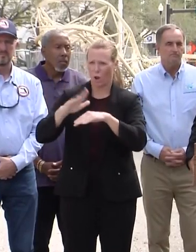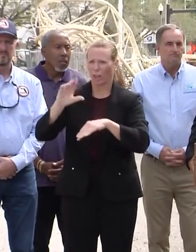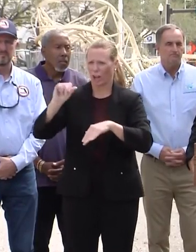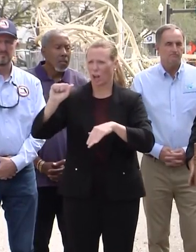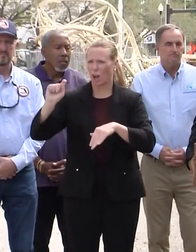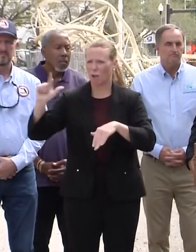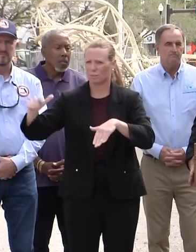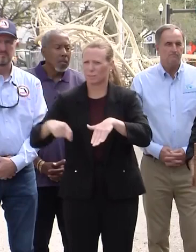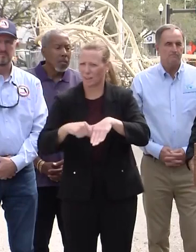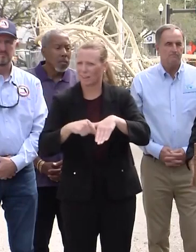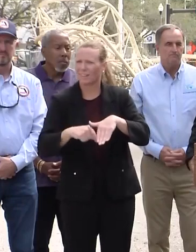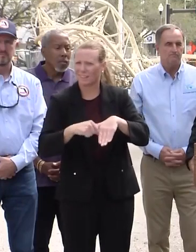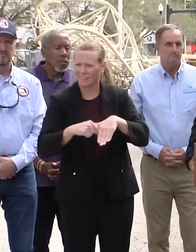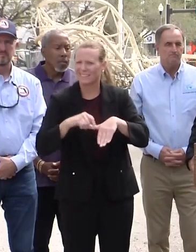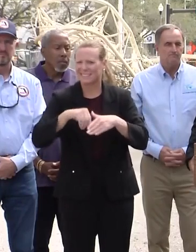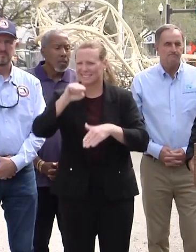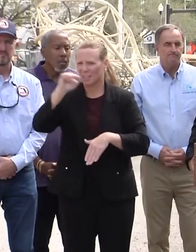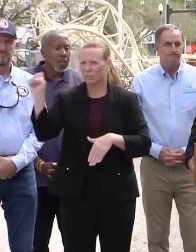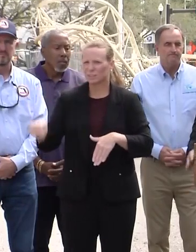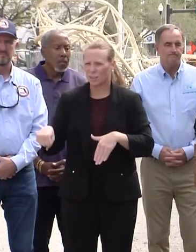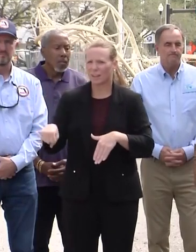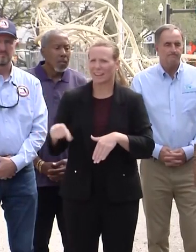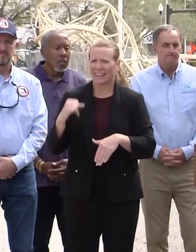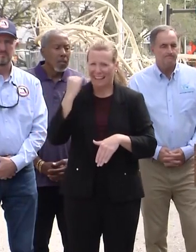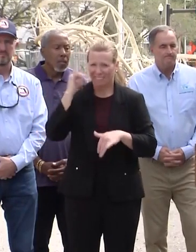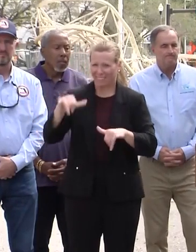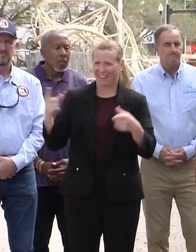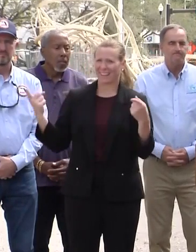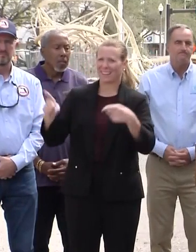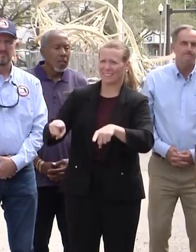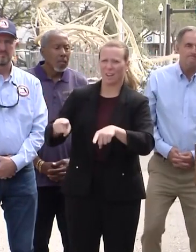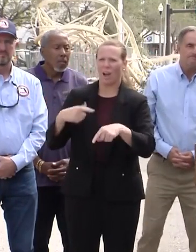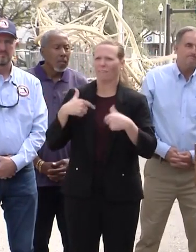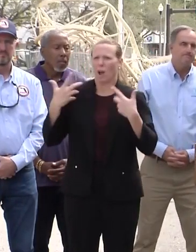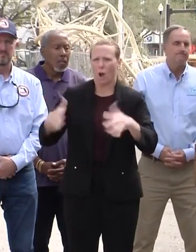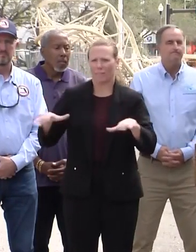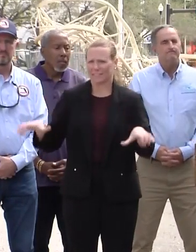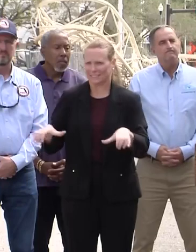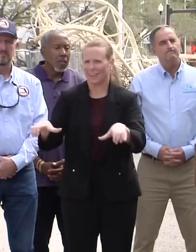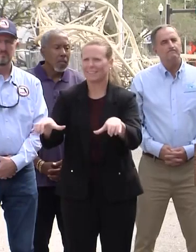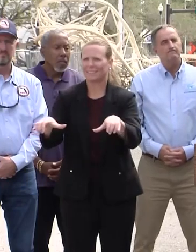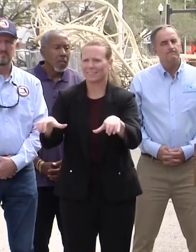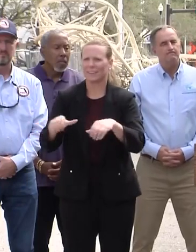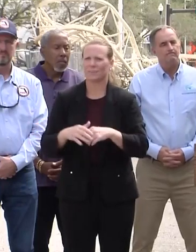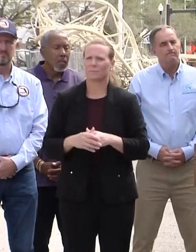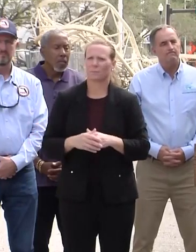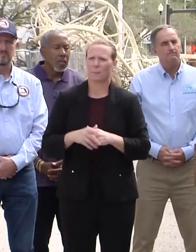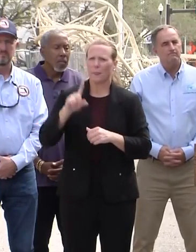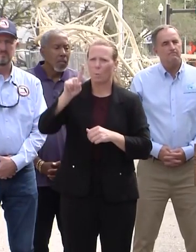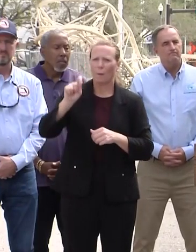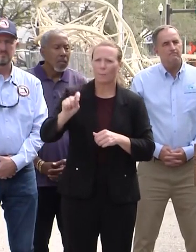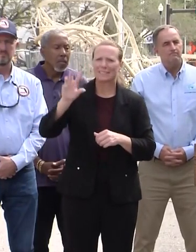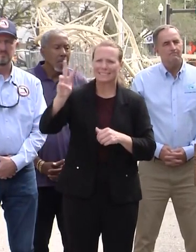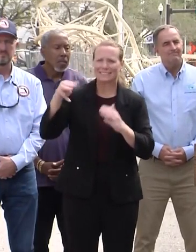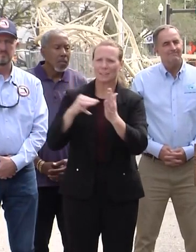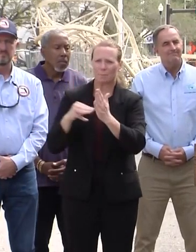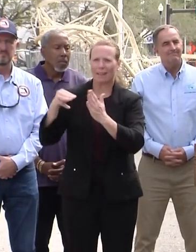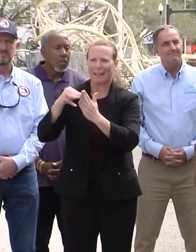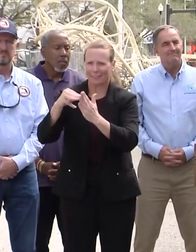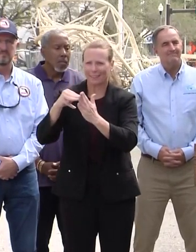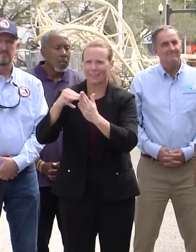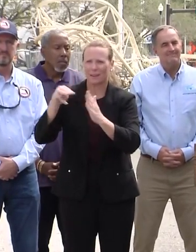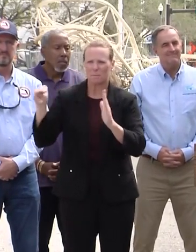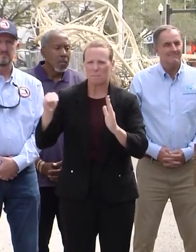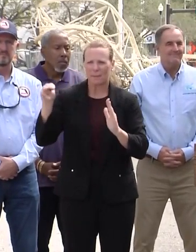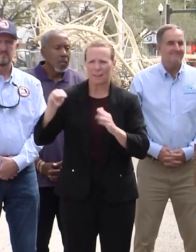Barrier Islands in Sarasota. So if that's the case, yeah, they've already done, you know, 1.6 million, and the storm